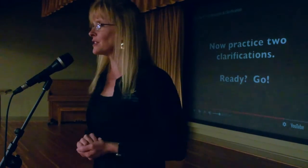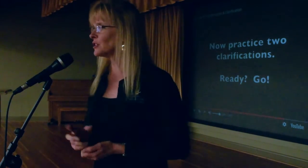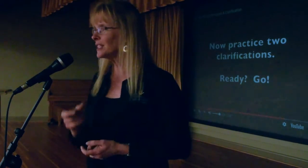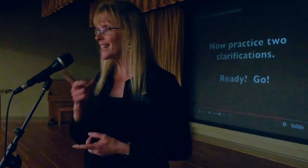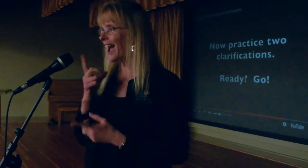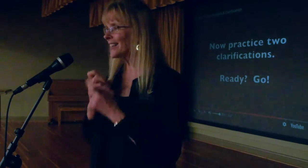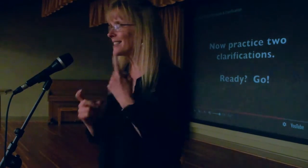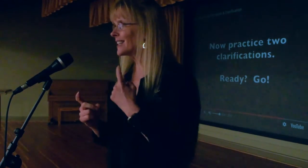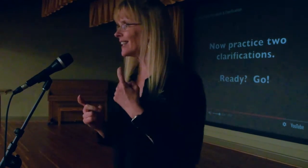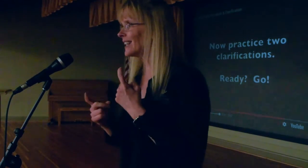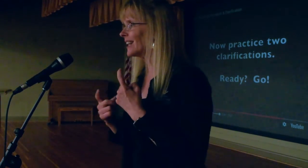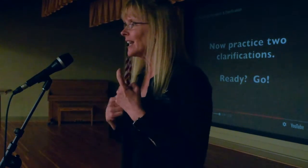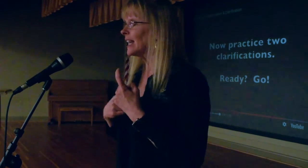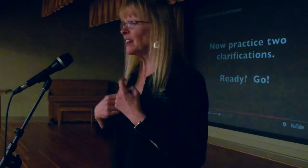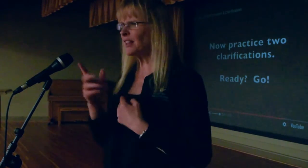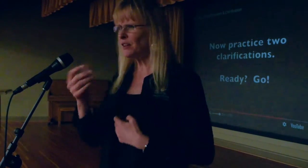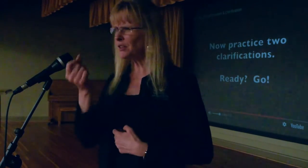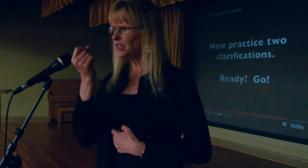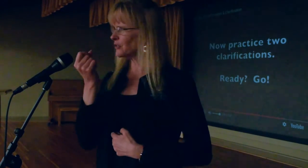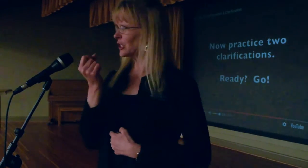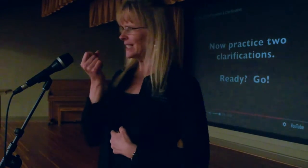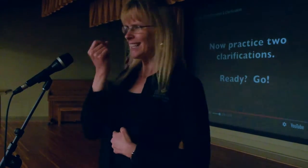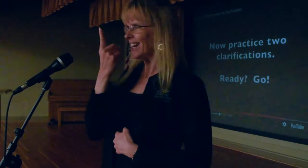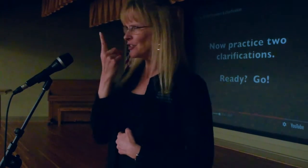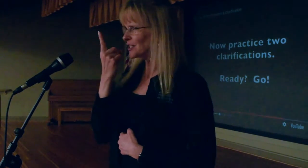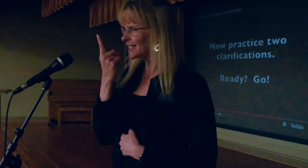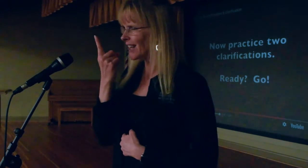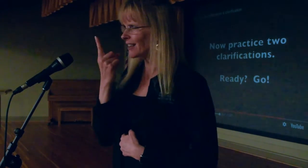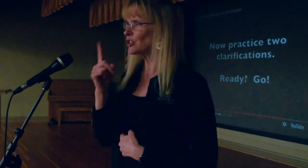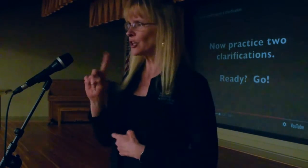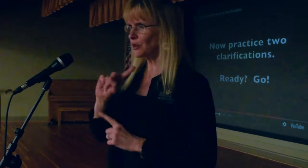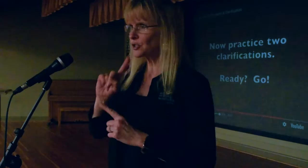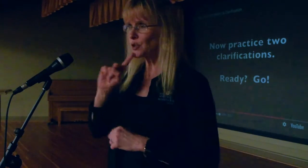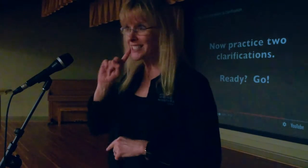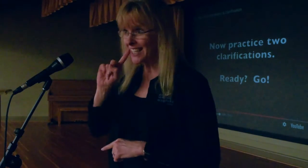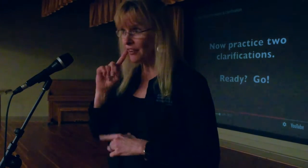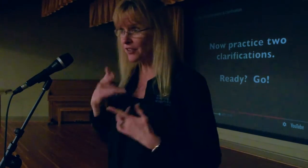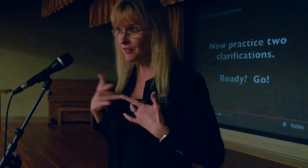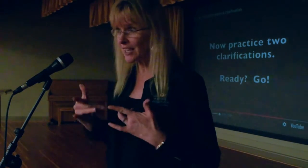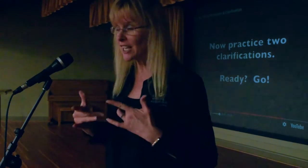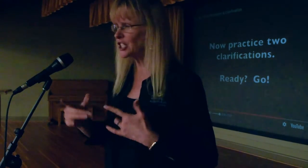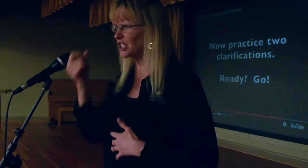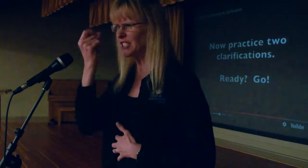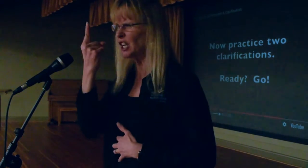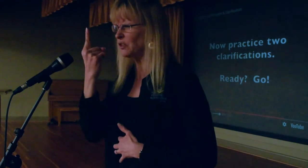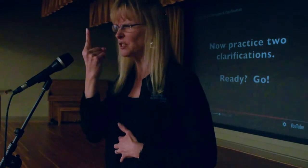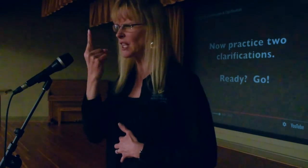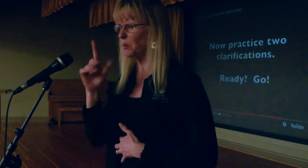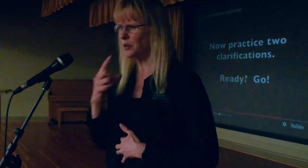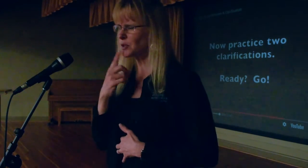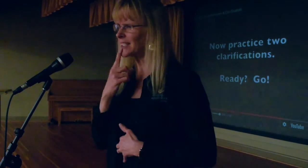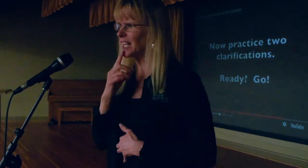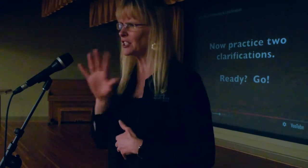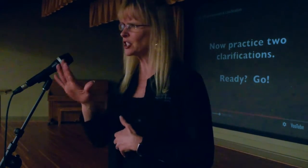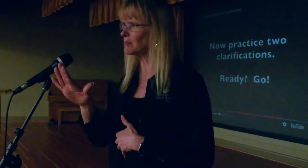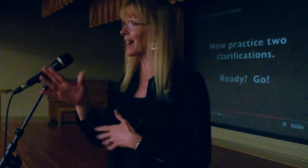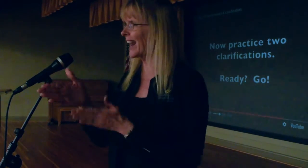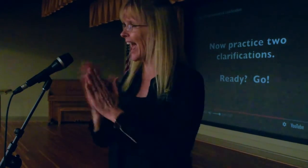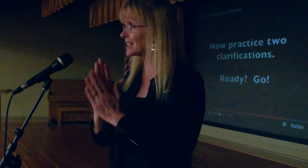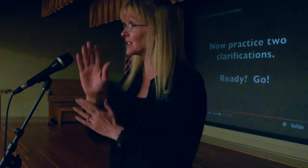she's asking if she doesn't understand, she goes to a deaf event and she doesn't understand what they're saying, she might ask them